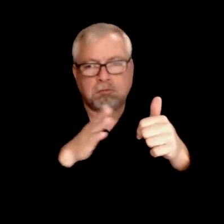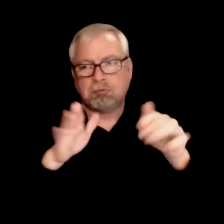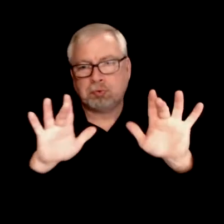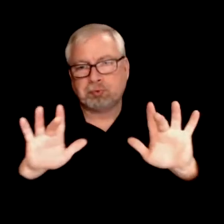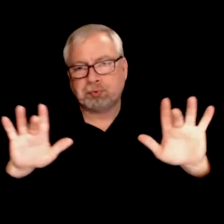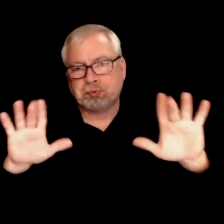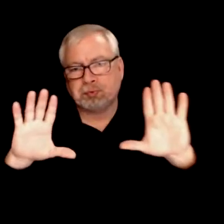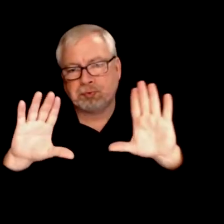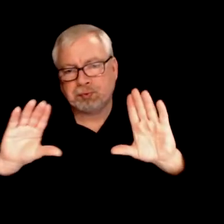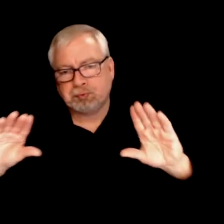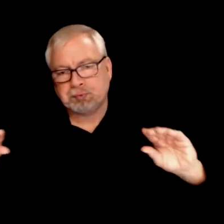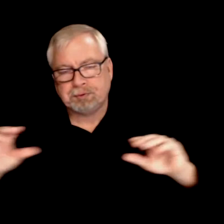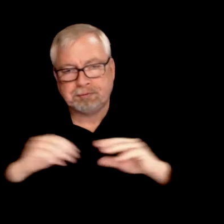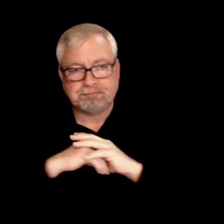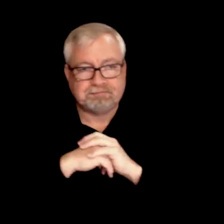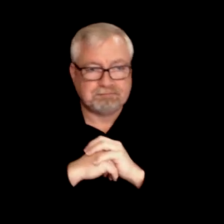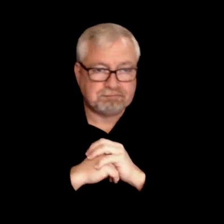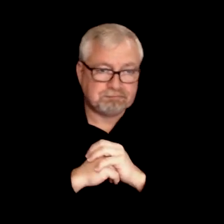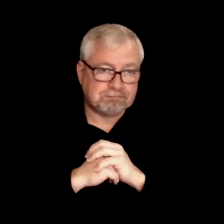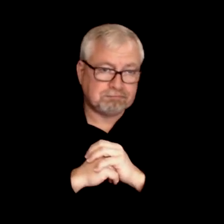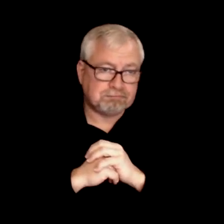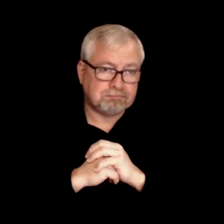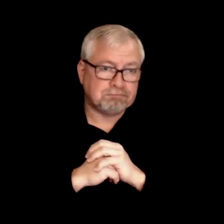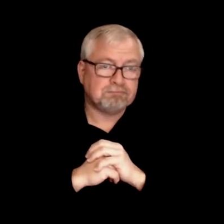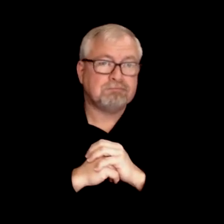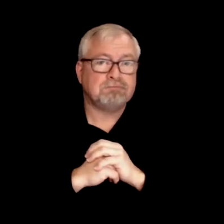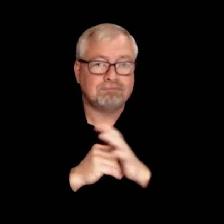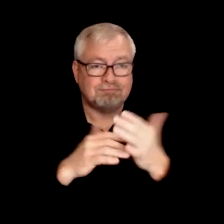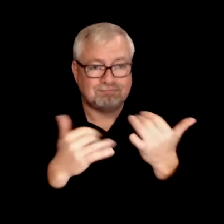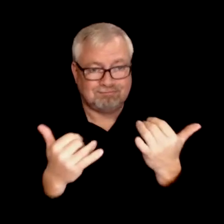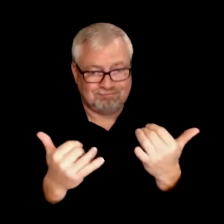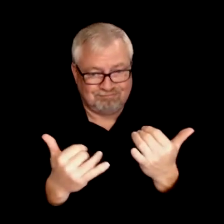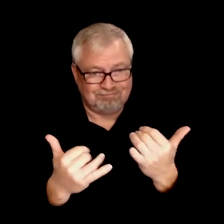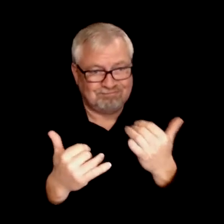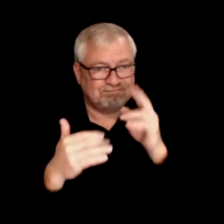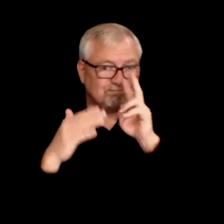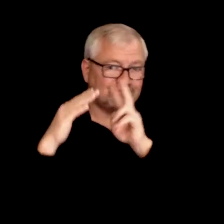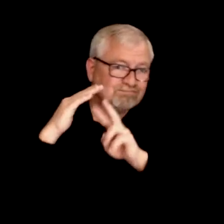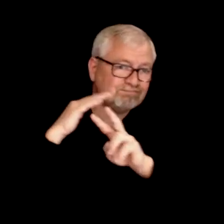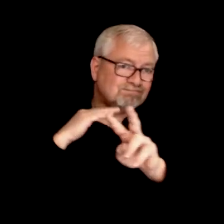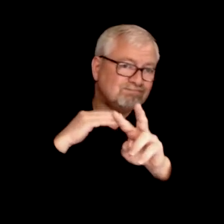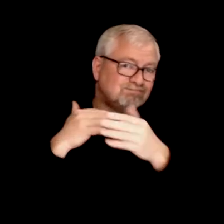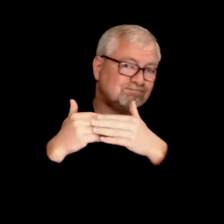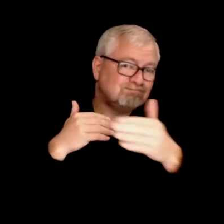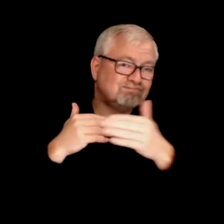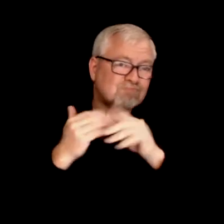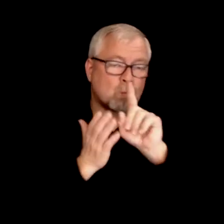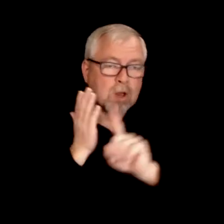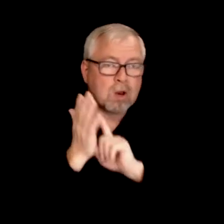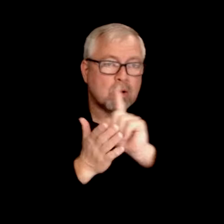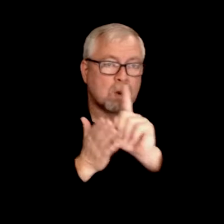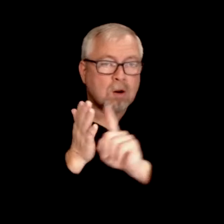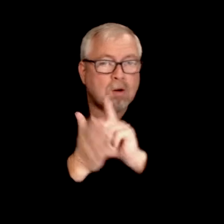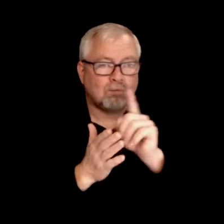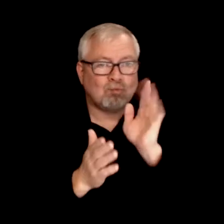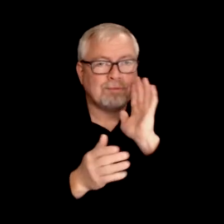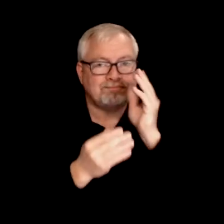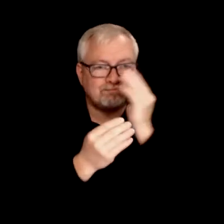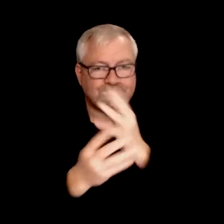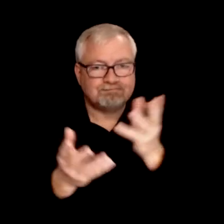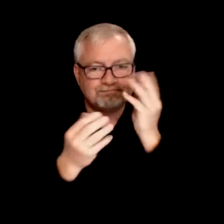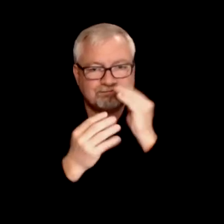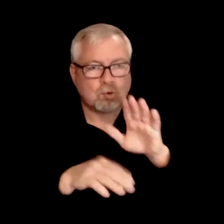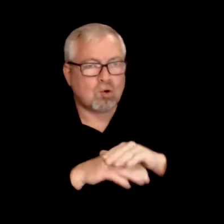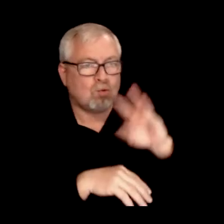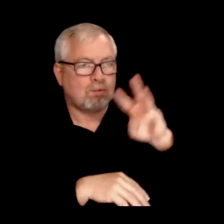Health, I'll have a full forecast, the hour-by-hour timing on how this snow will play out. But we will get you now to the Minnesota Department of Health for